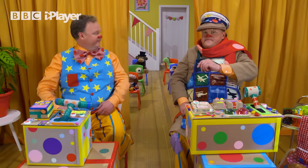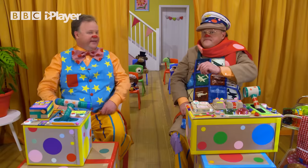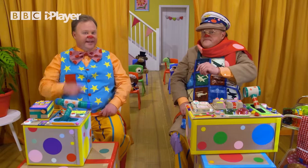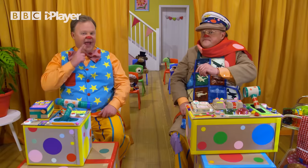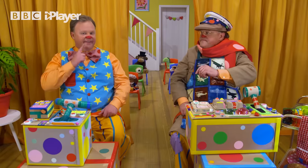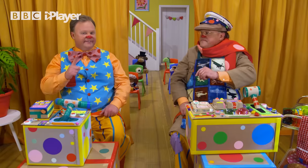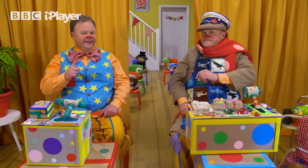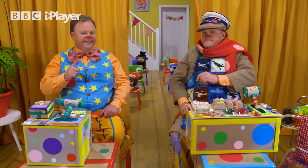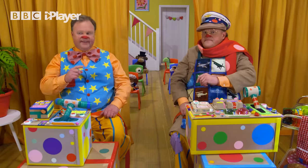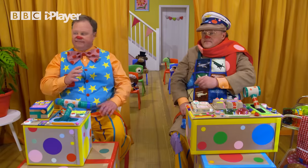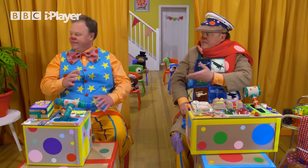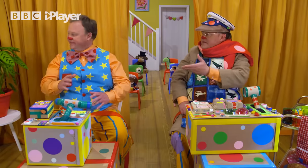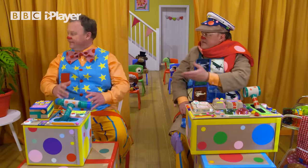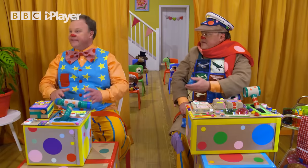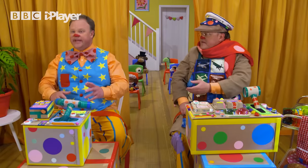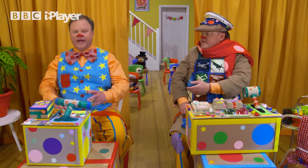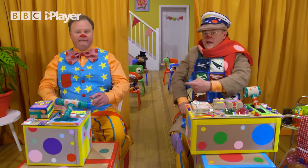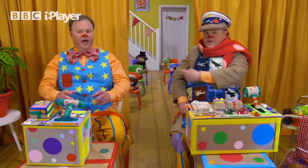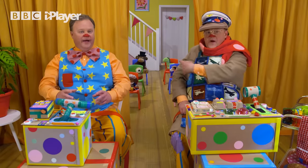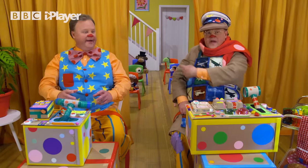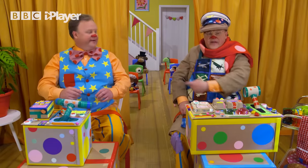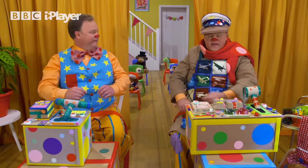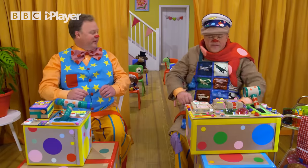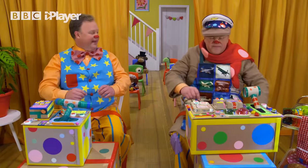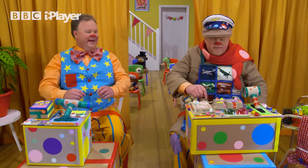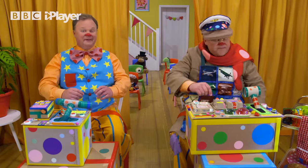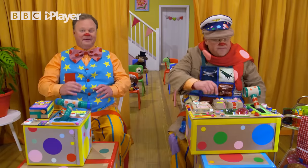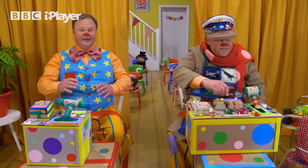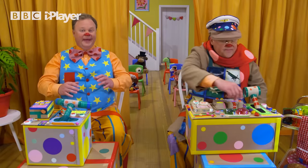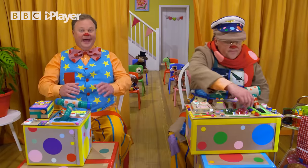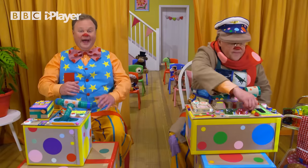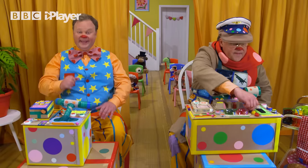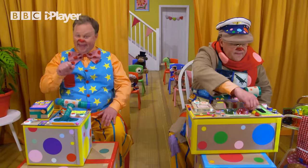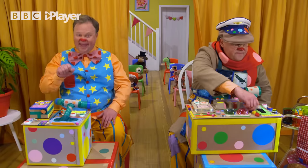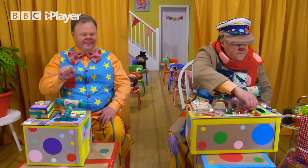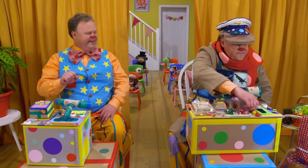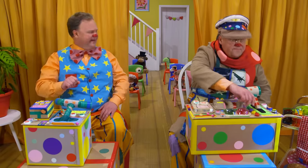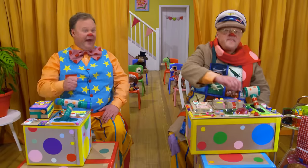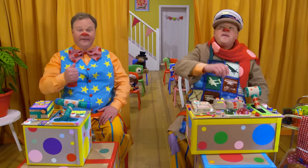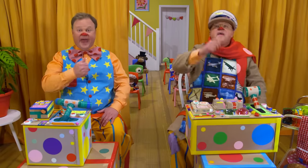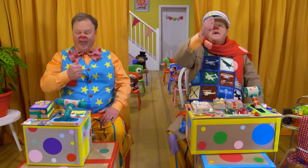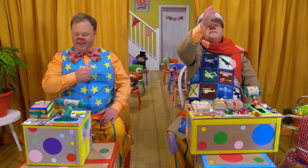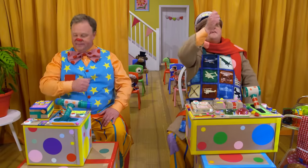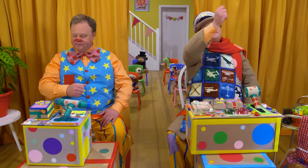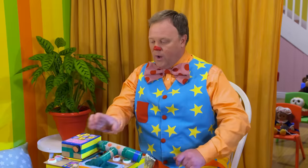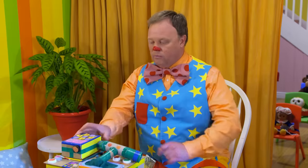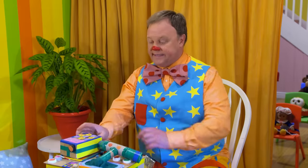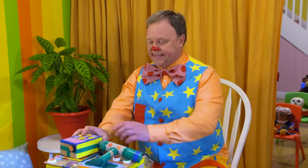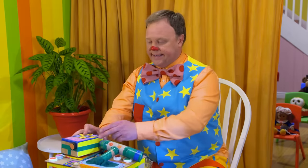An announcement? For the passengers. Right. Well, yes. Okay.